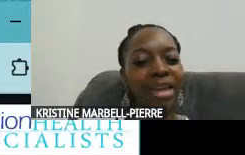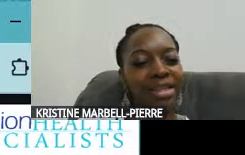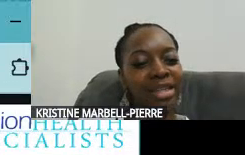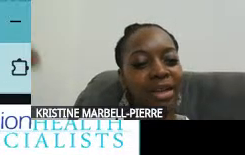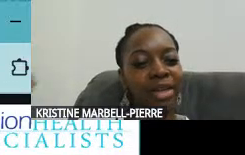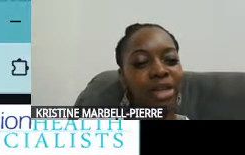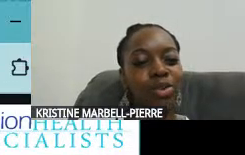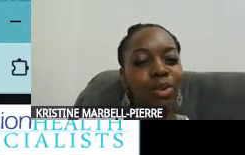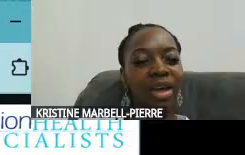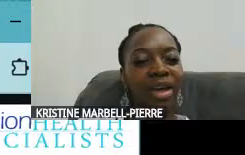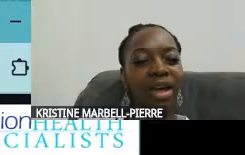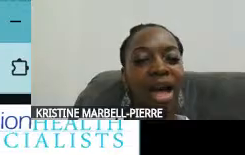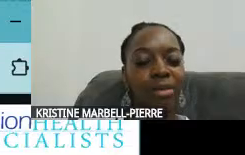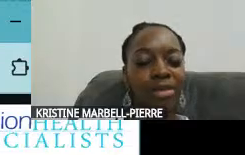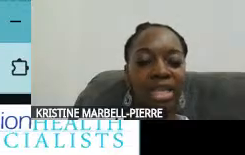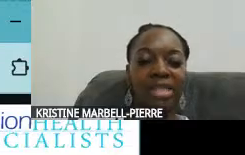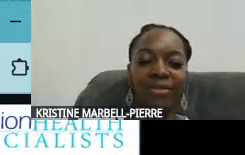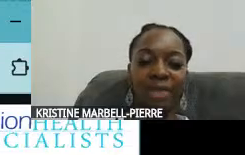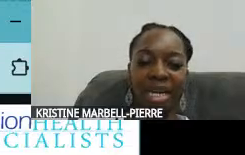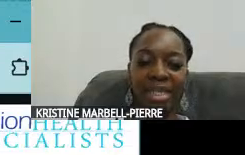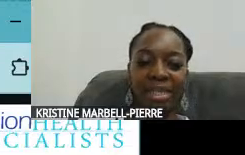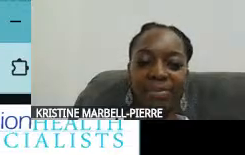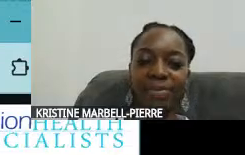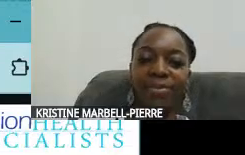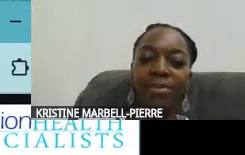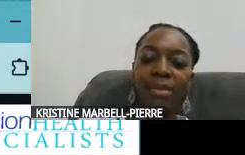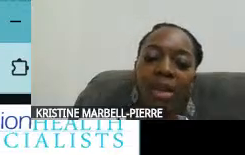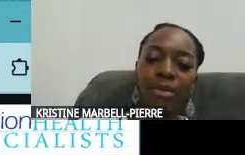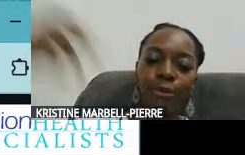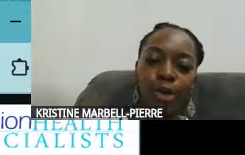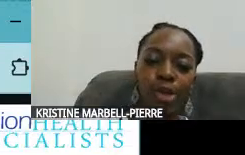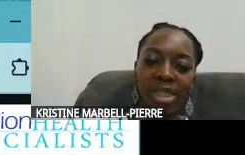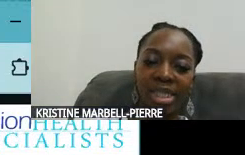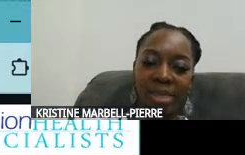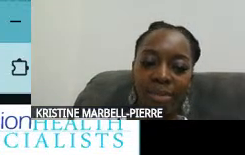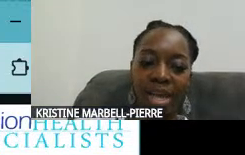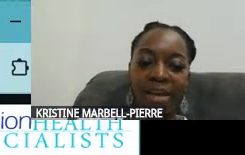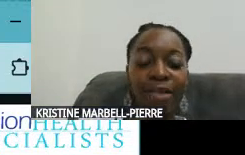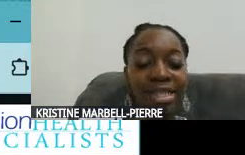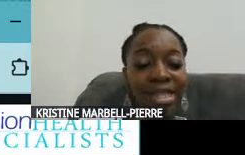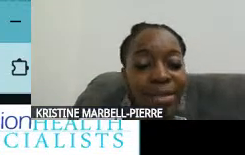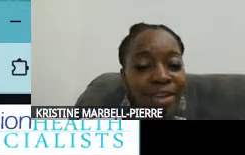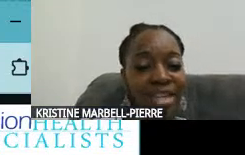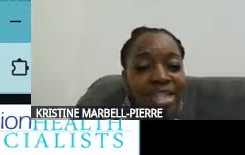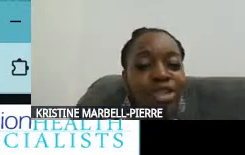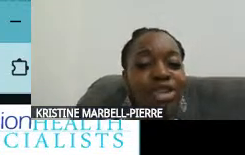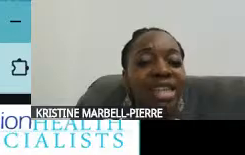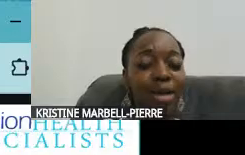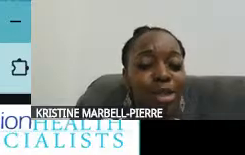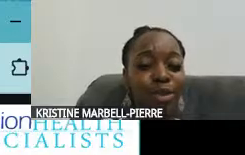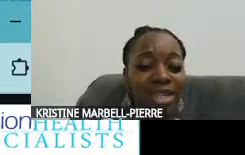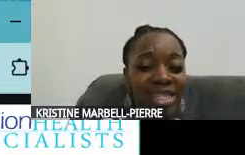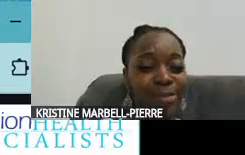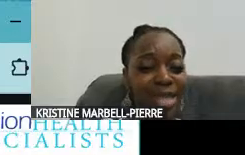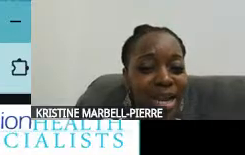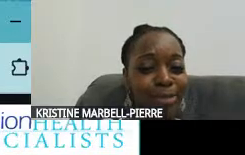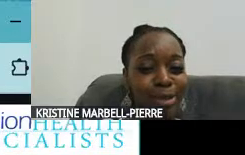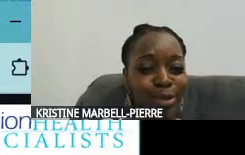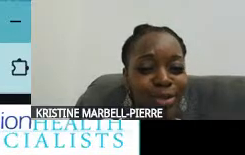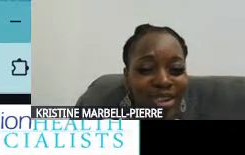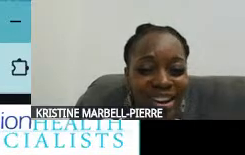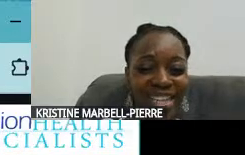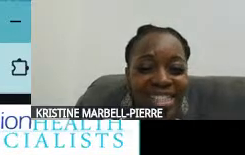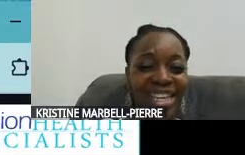get yourself into a calm state of mind before you sleep. For some of us, the stress comes during sleep time